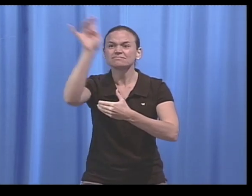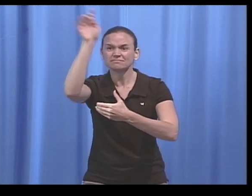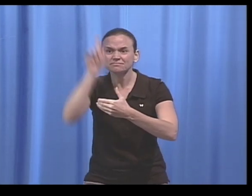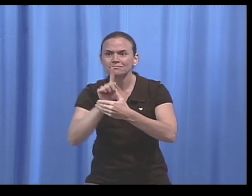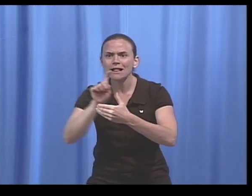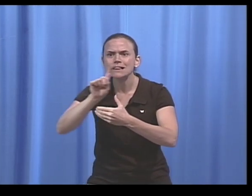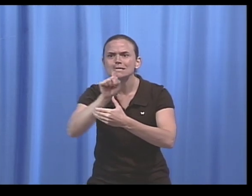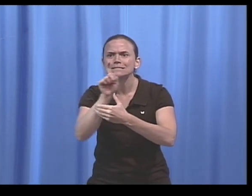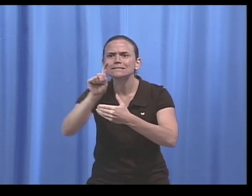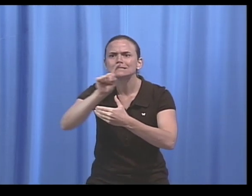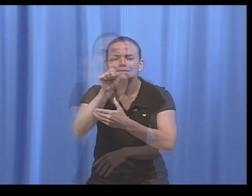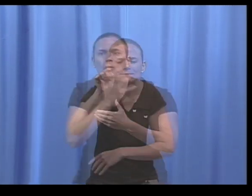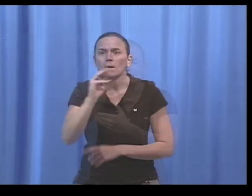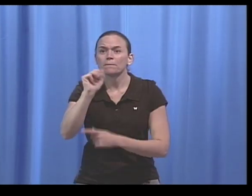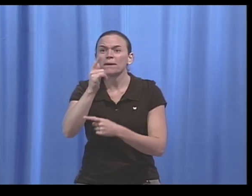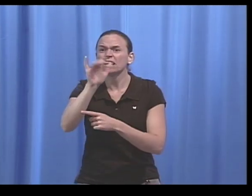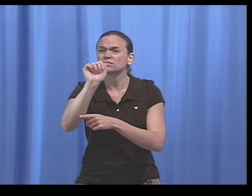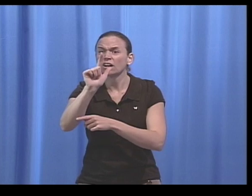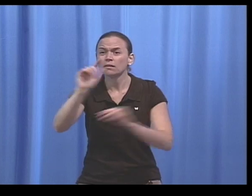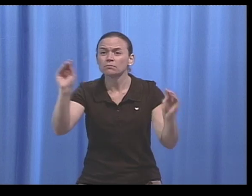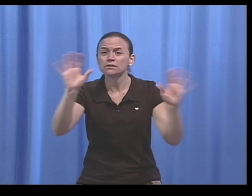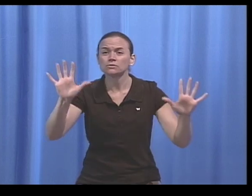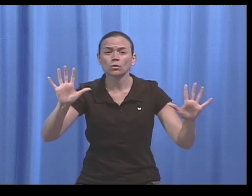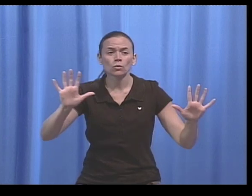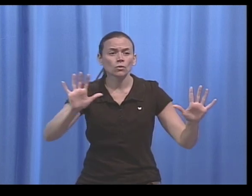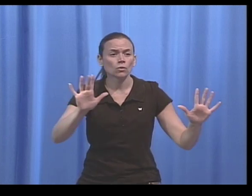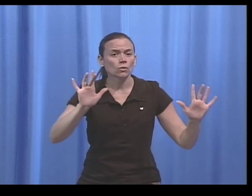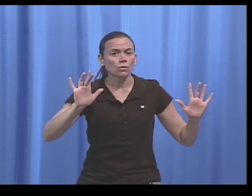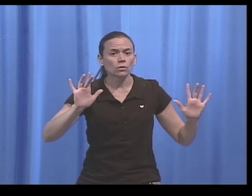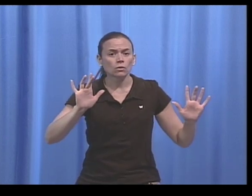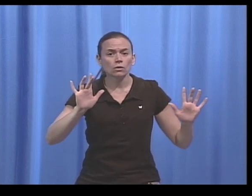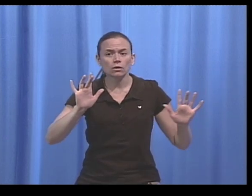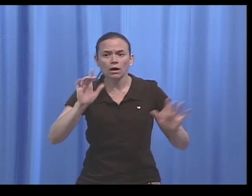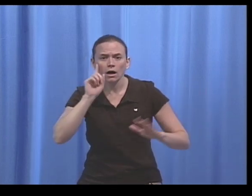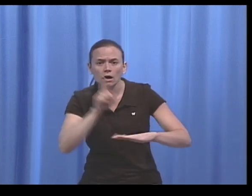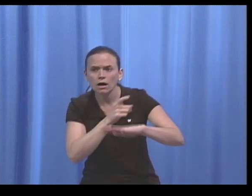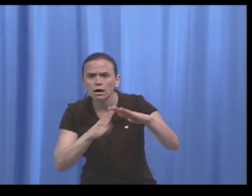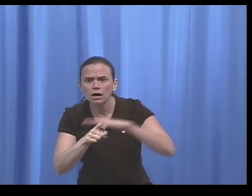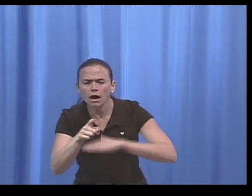at last, where he found a magical hidden land.